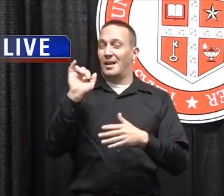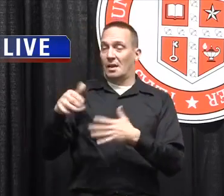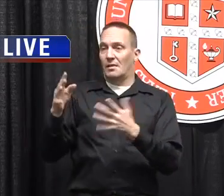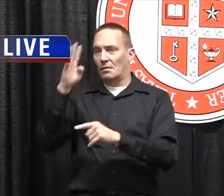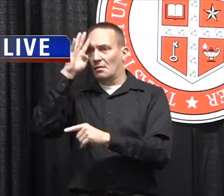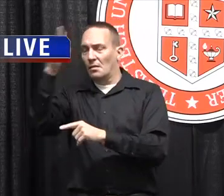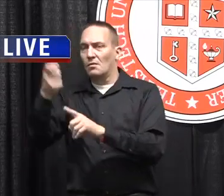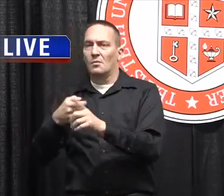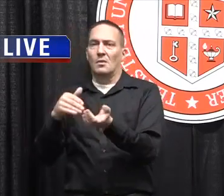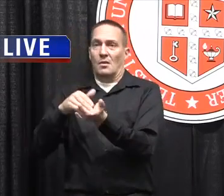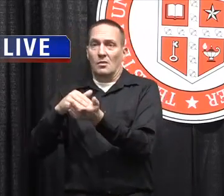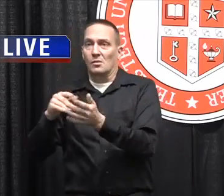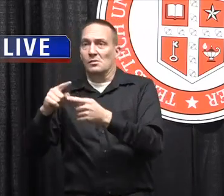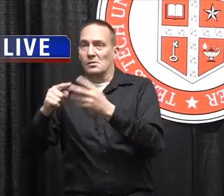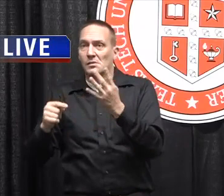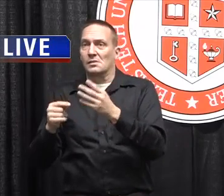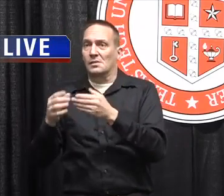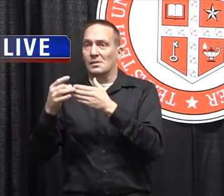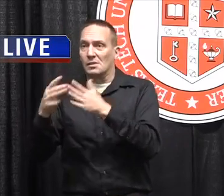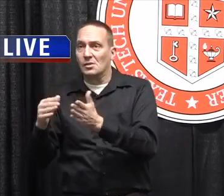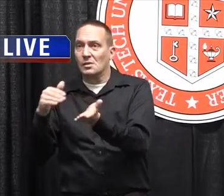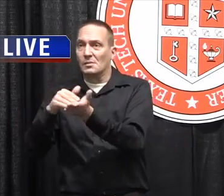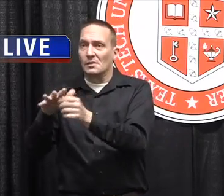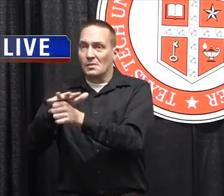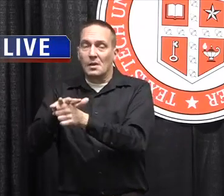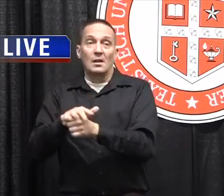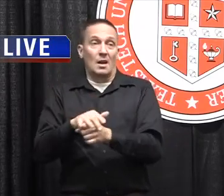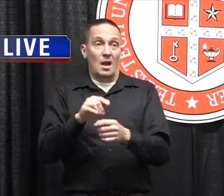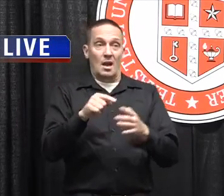will lead to a reduction in the spread of COVID-19.